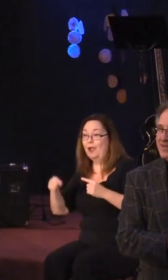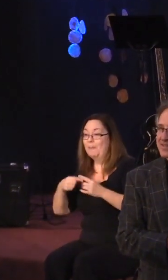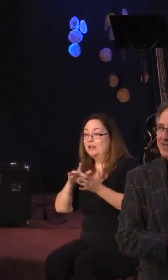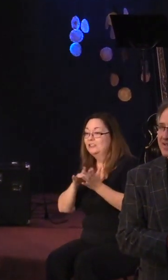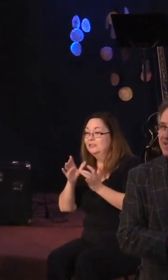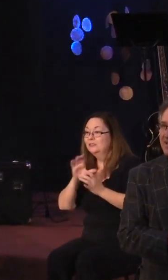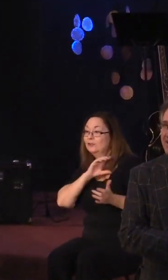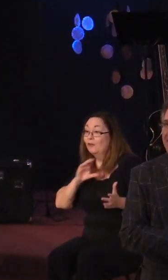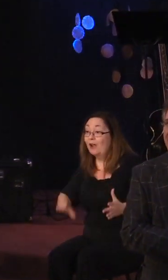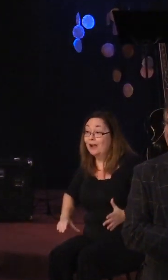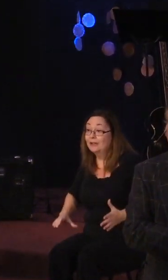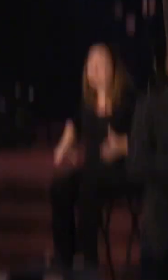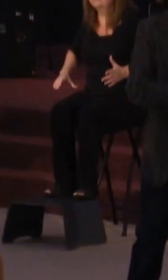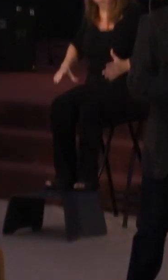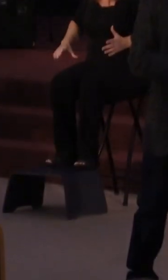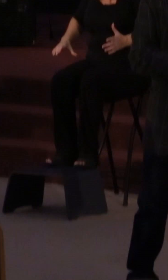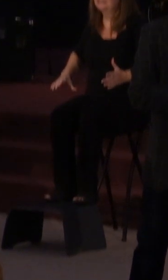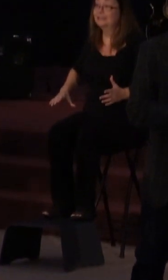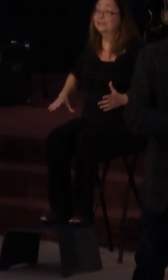Jesus Christ?